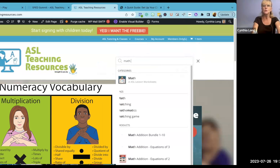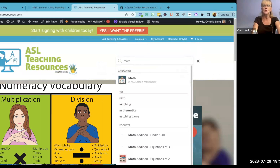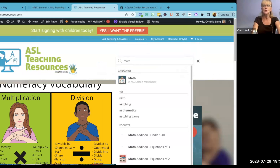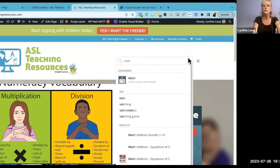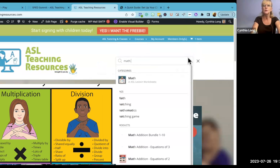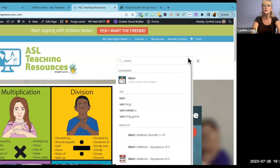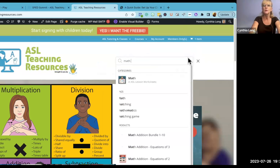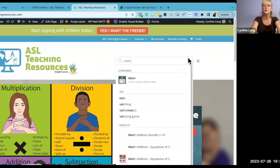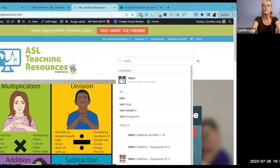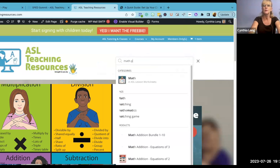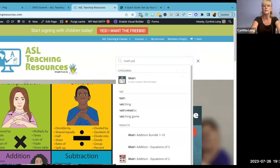posters.